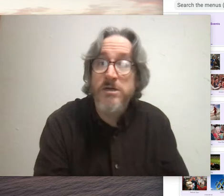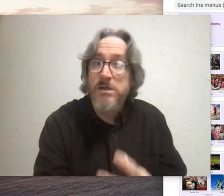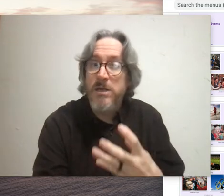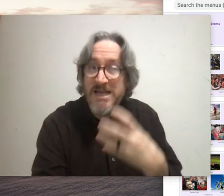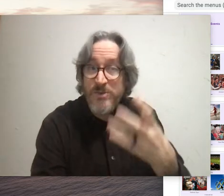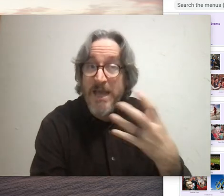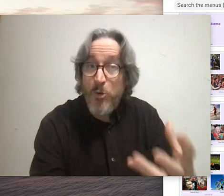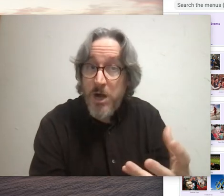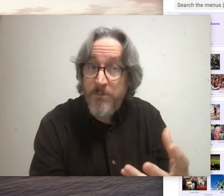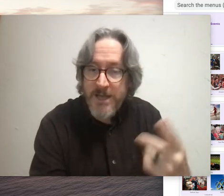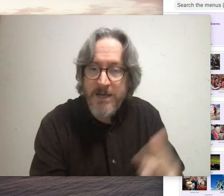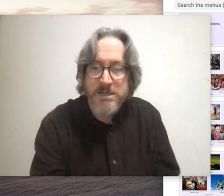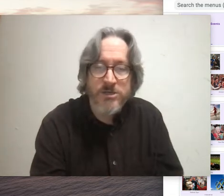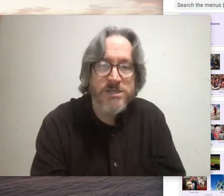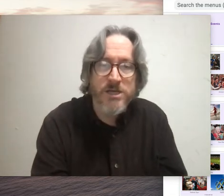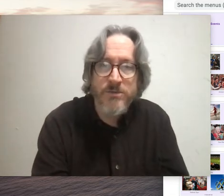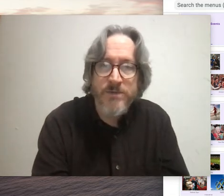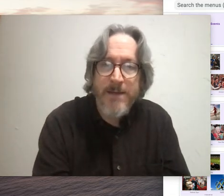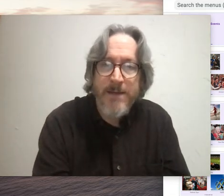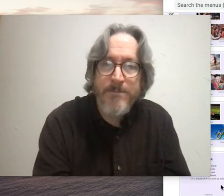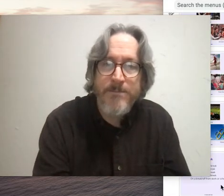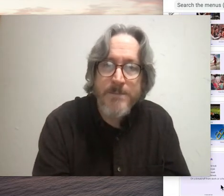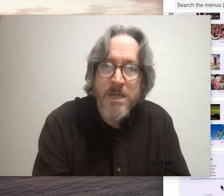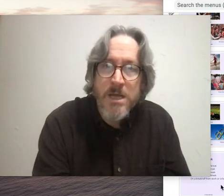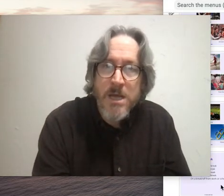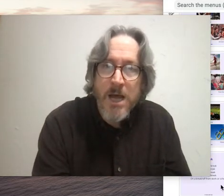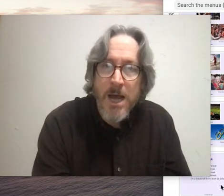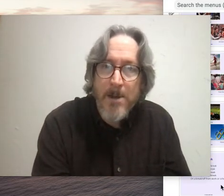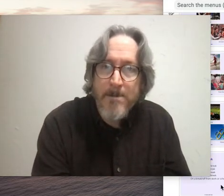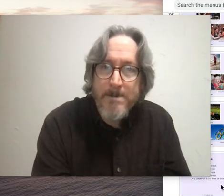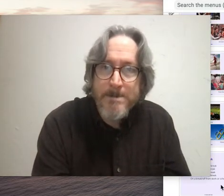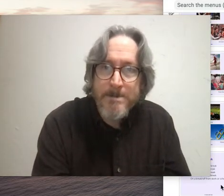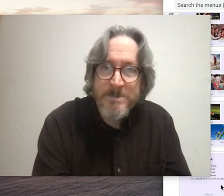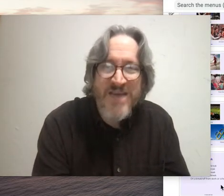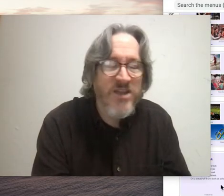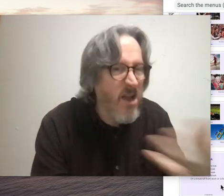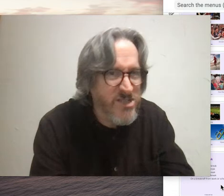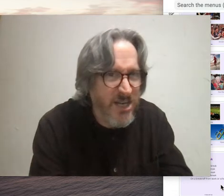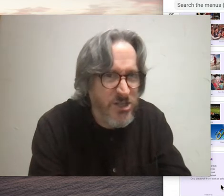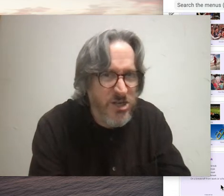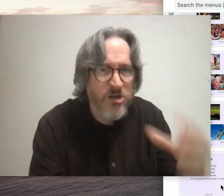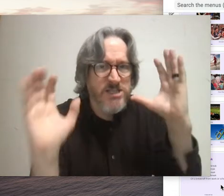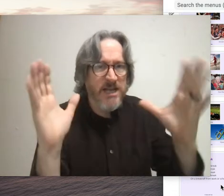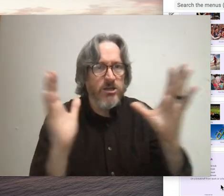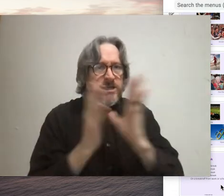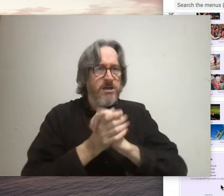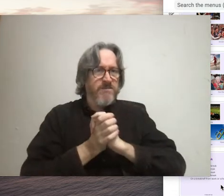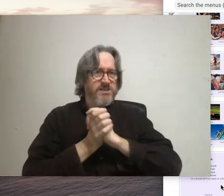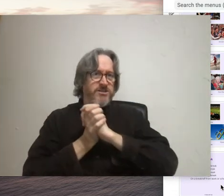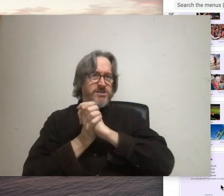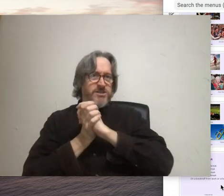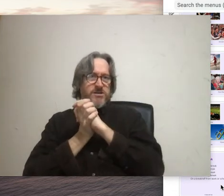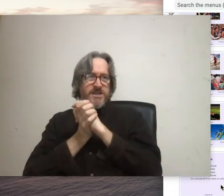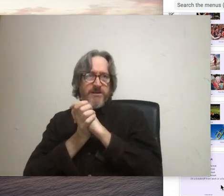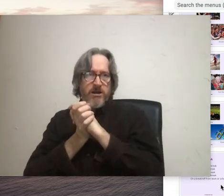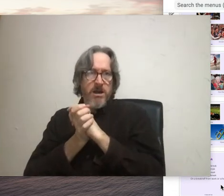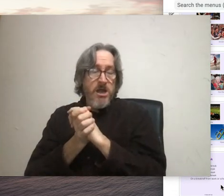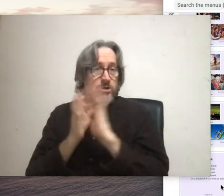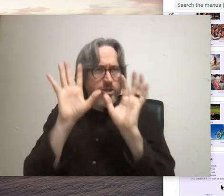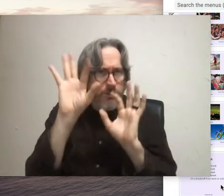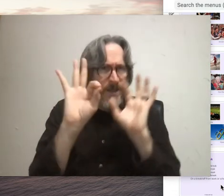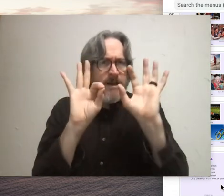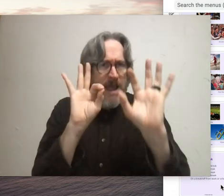grammar, as we get more complicated, starts to do that. And then conversation starters, take a look at the conversation starters in